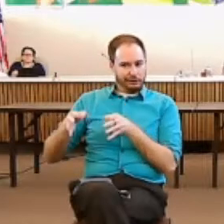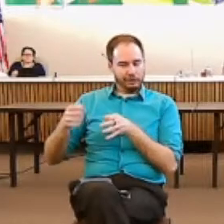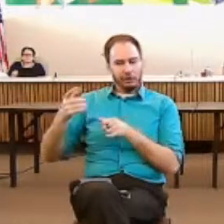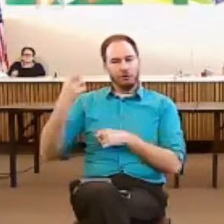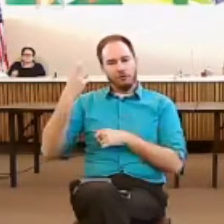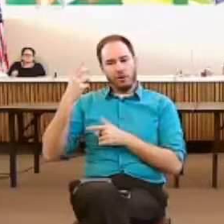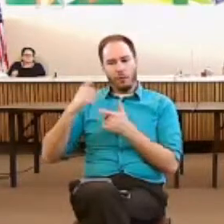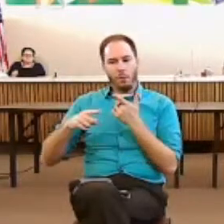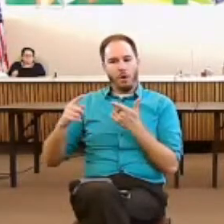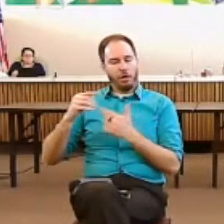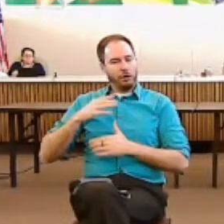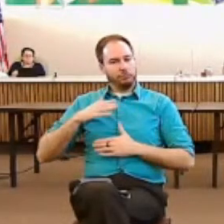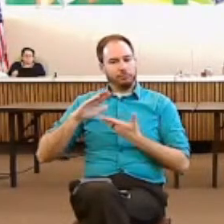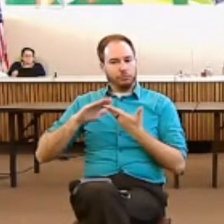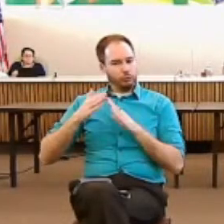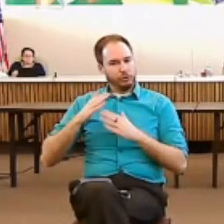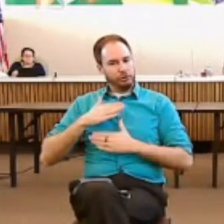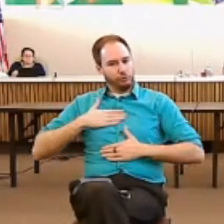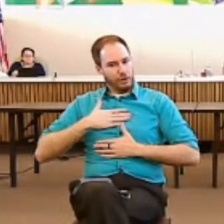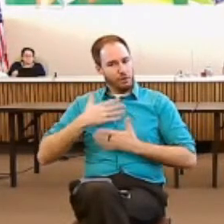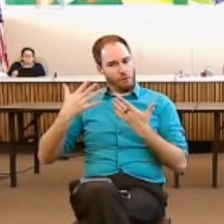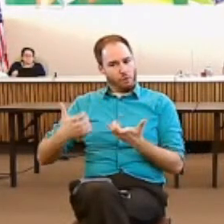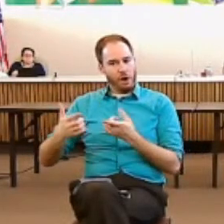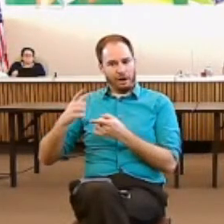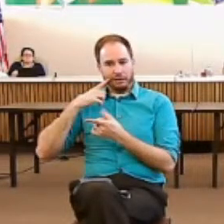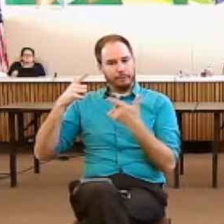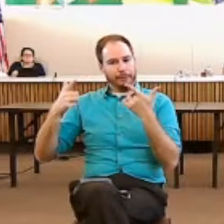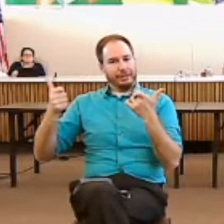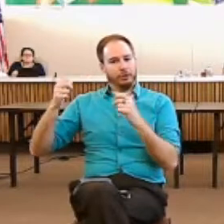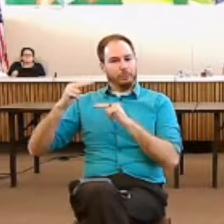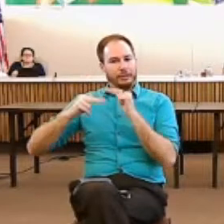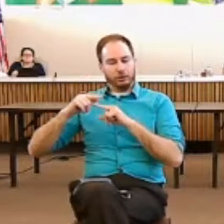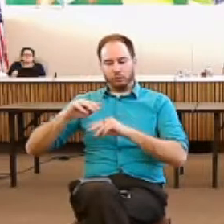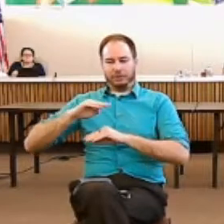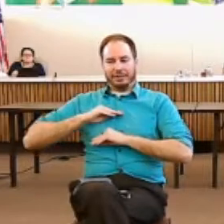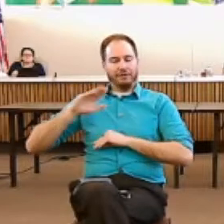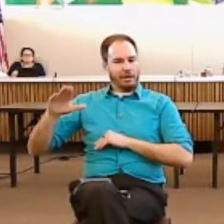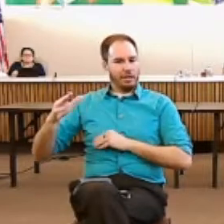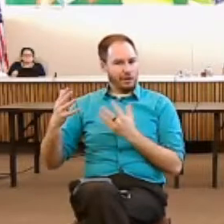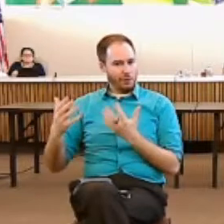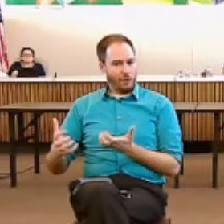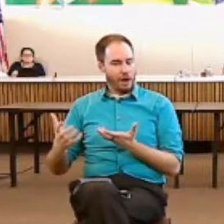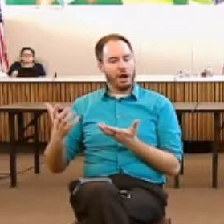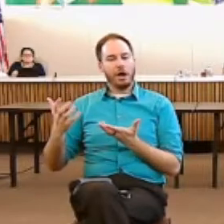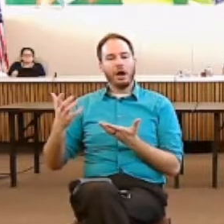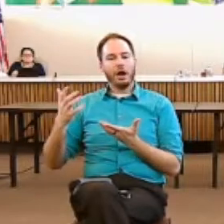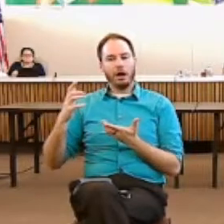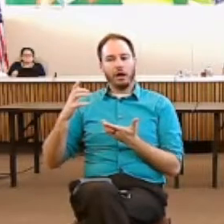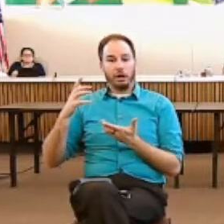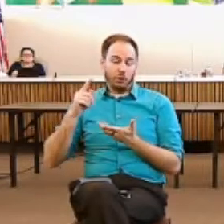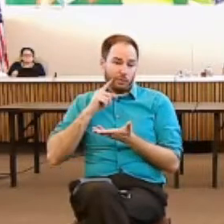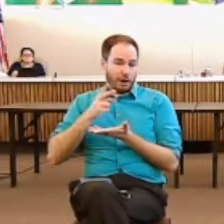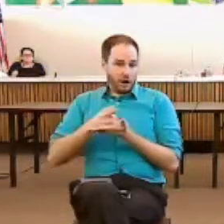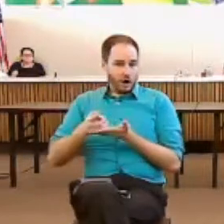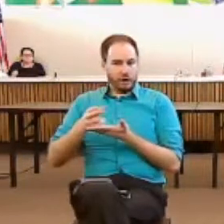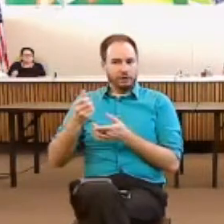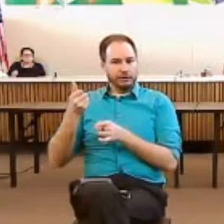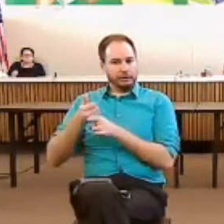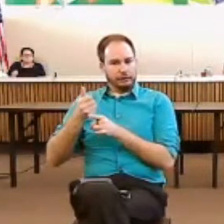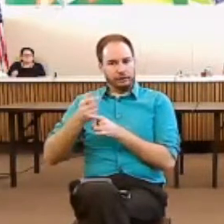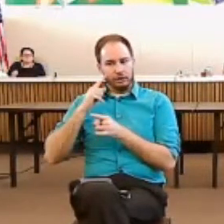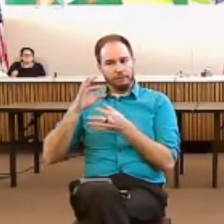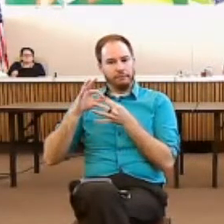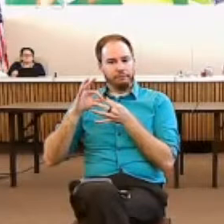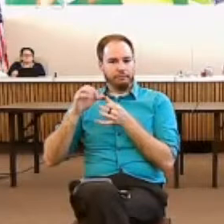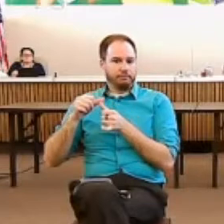realize what the residents desire. So this meets that desire. And it's, to be frank, it's quite within scale